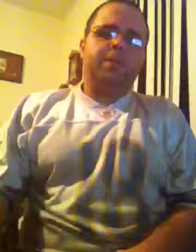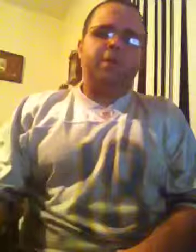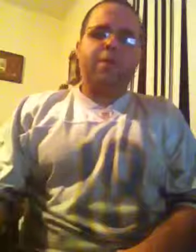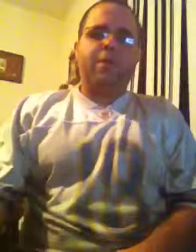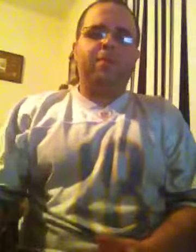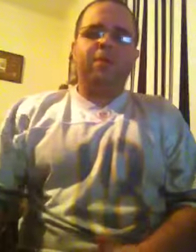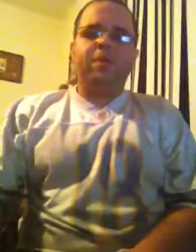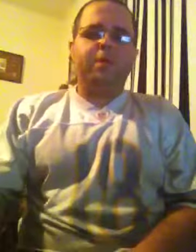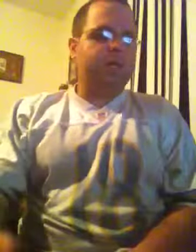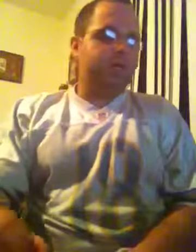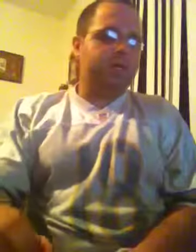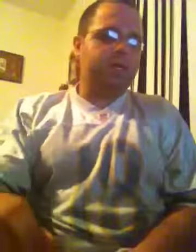Sorry, rambled on, guys.